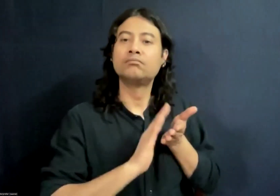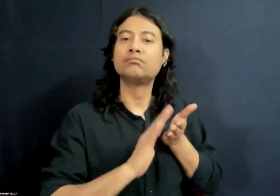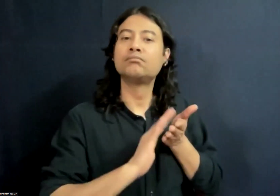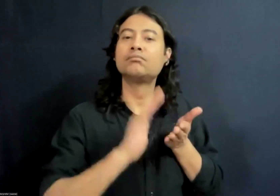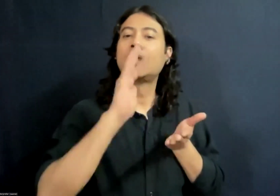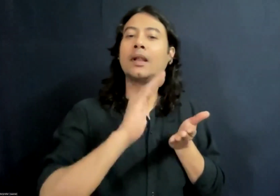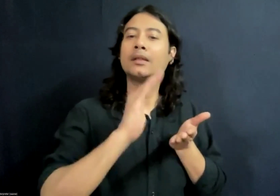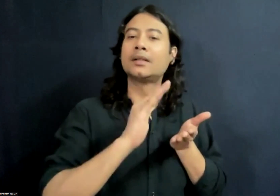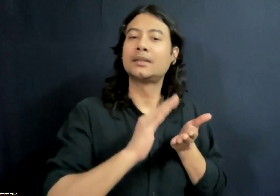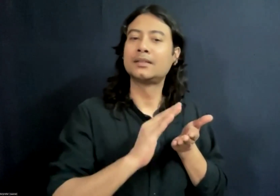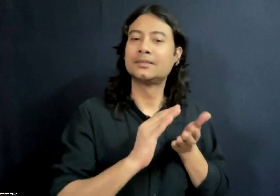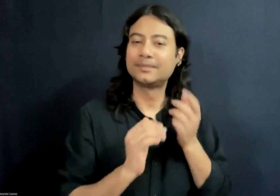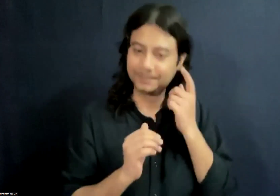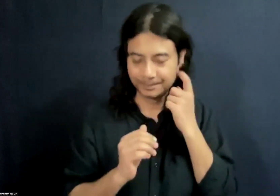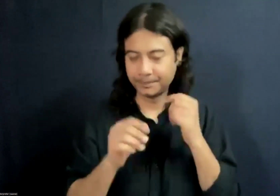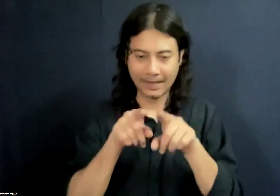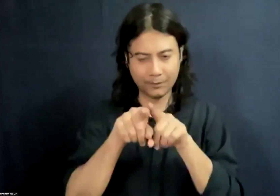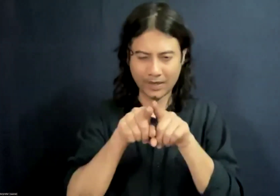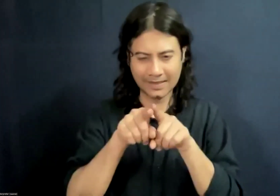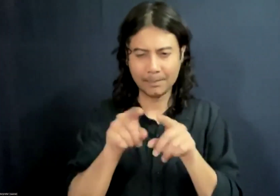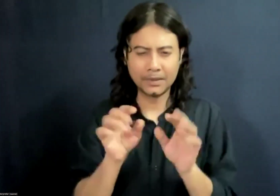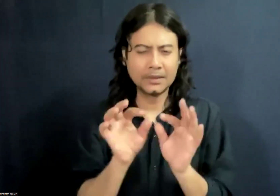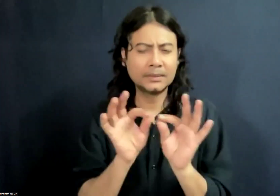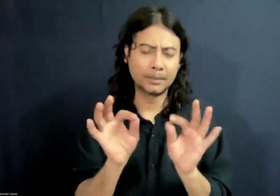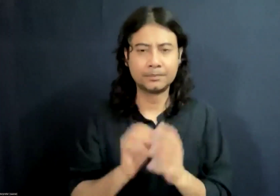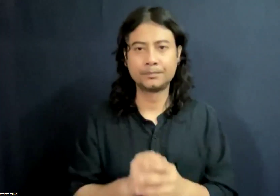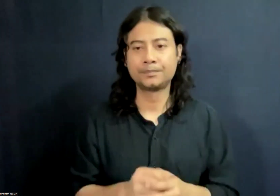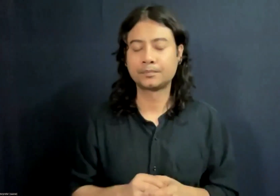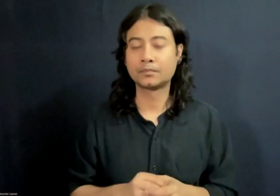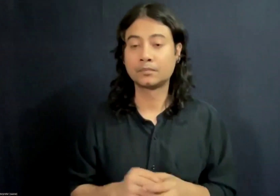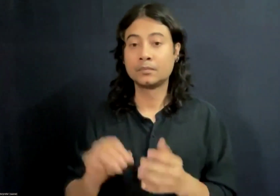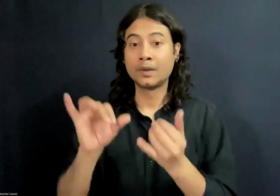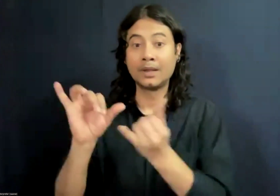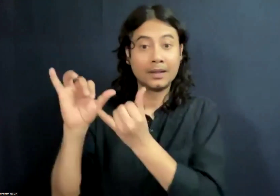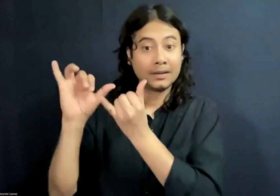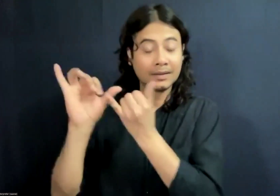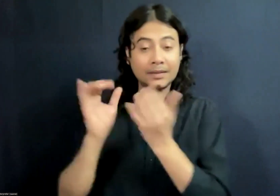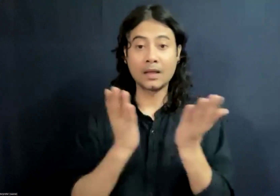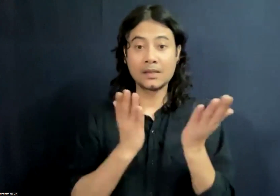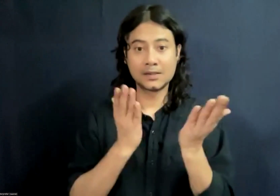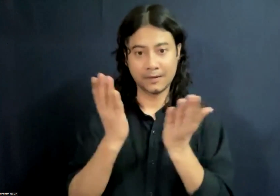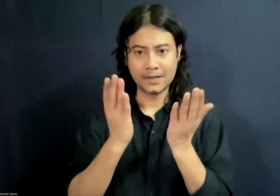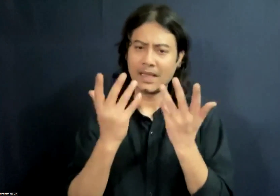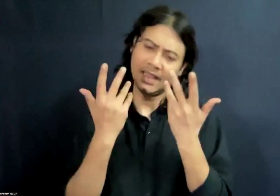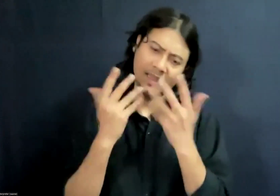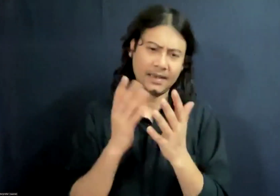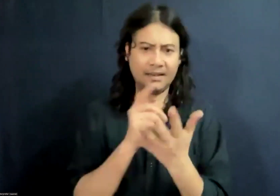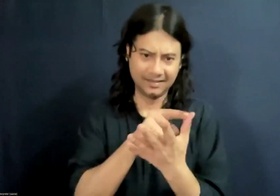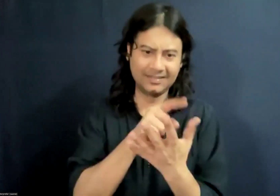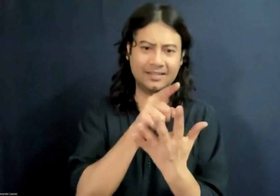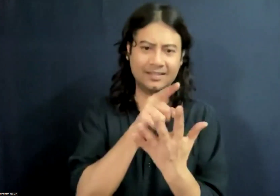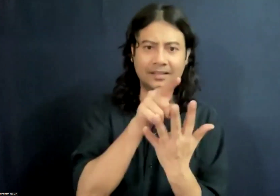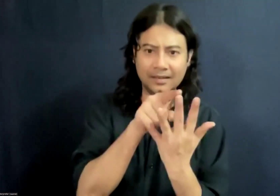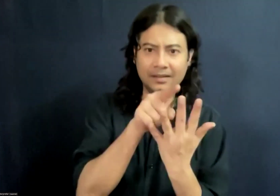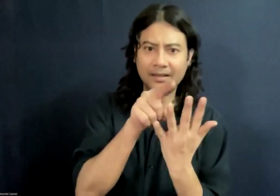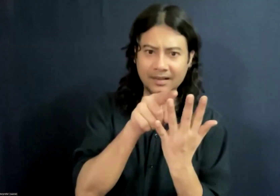if I'm able to do any service to Krishna, it means that some of my sins have already